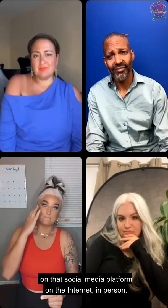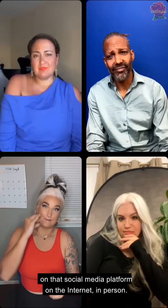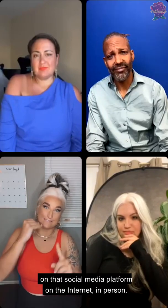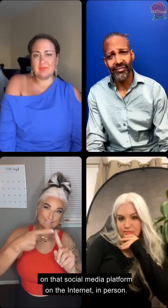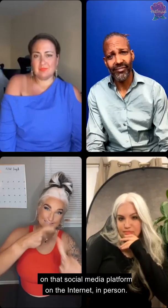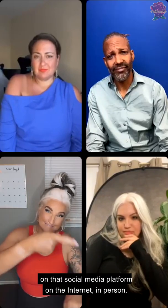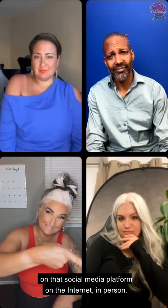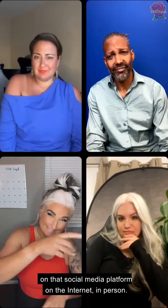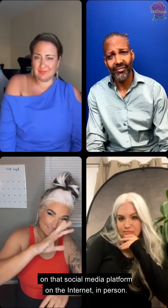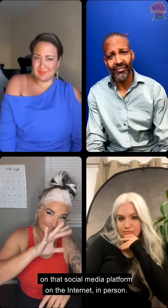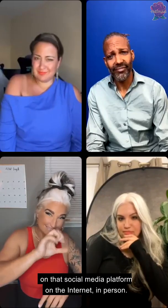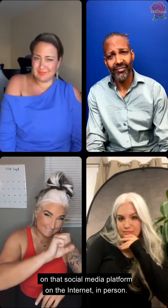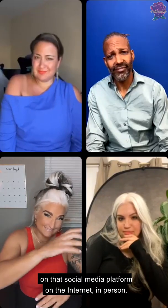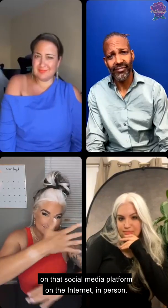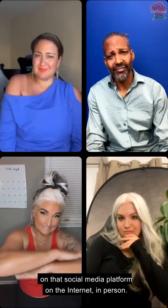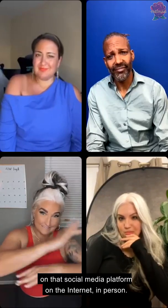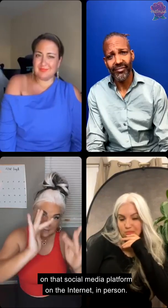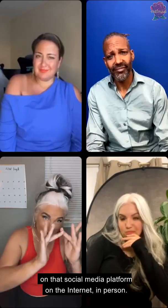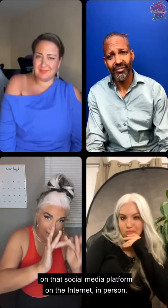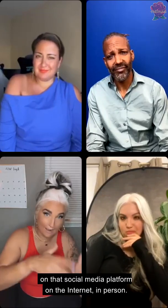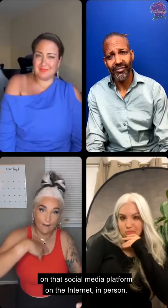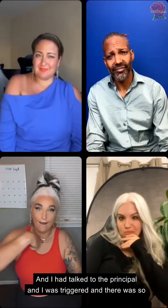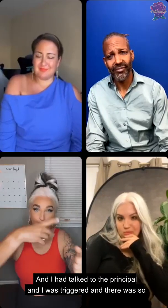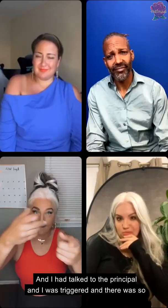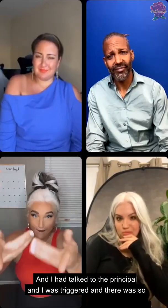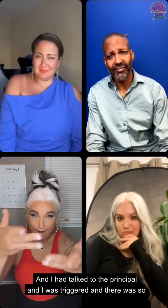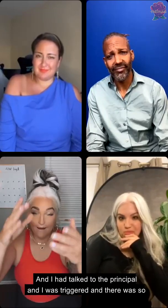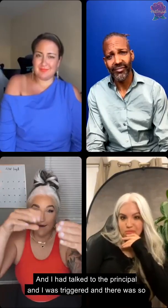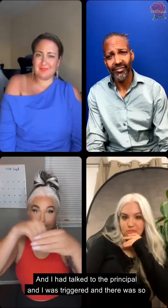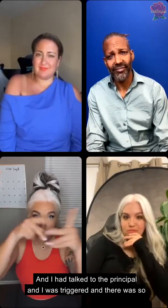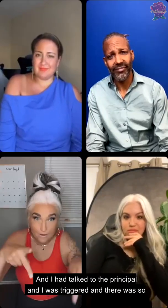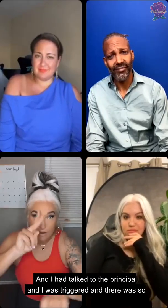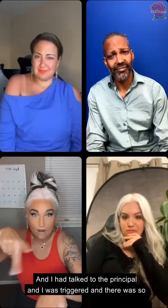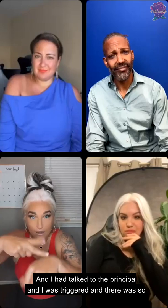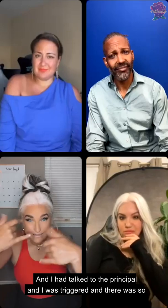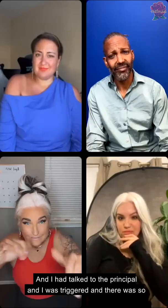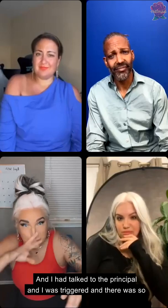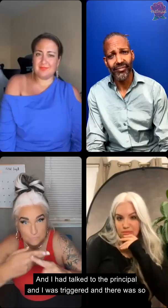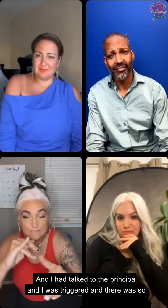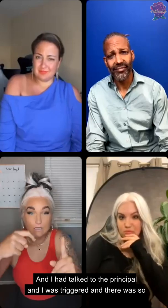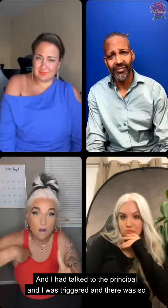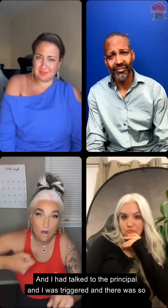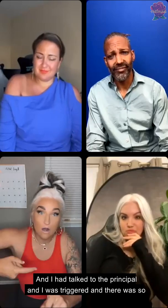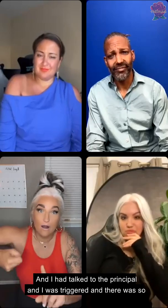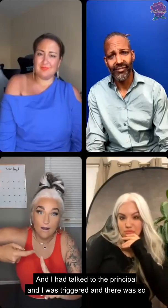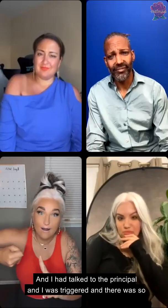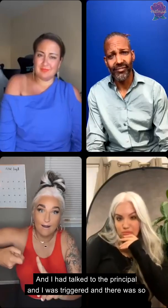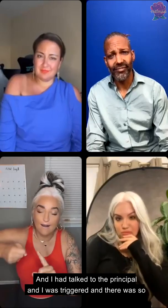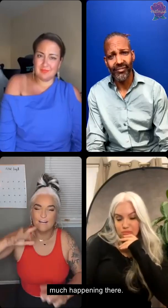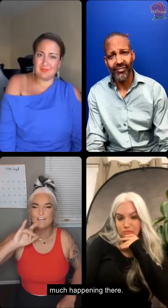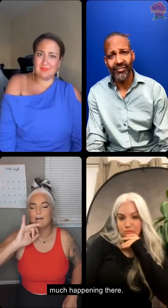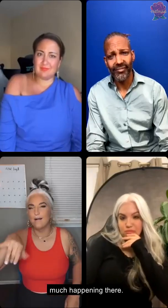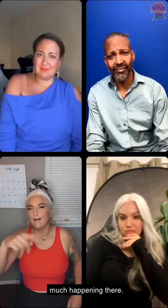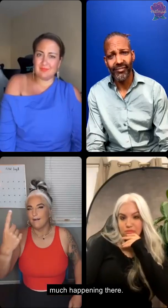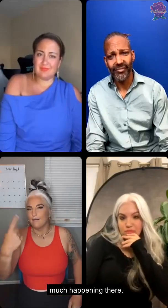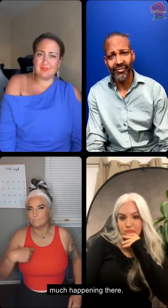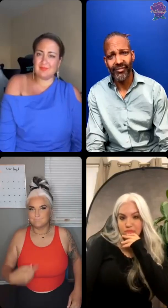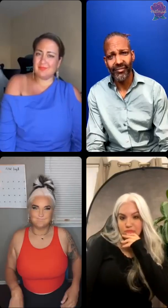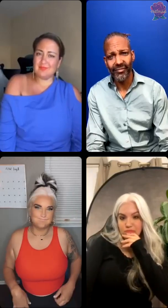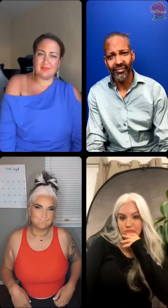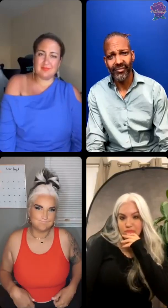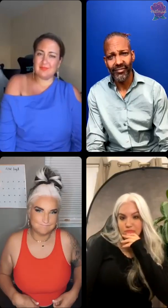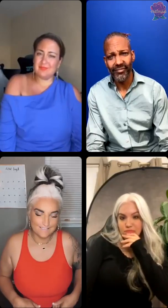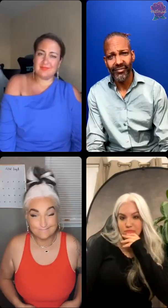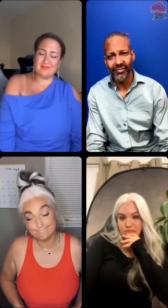from that on that social media platform and on the internet in person. And I had talked to the principal and I was triggered. And there was so